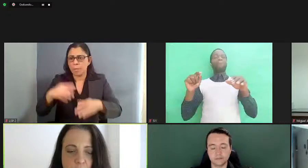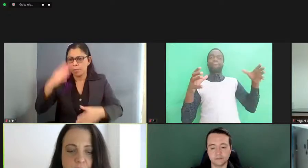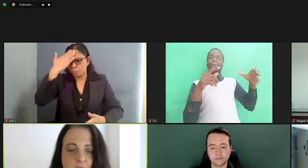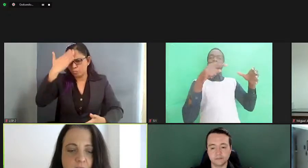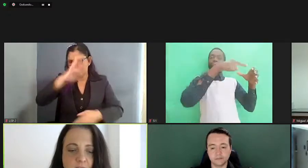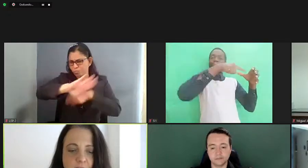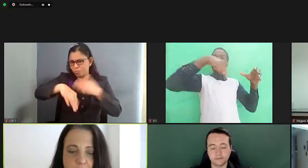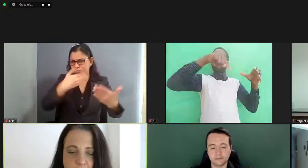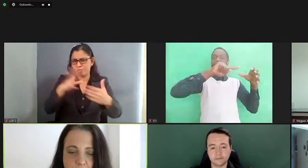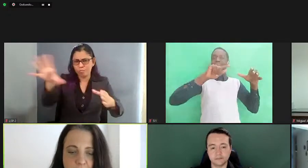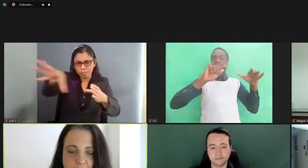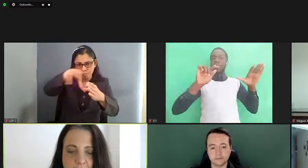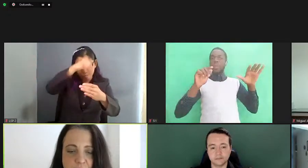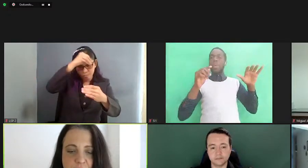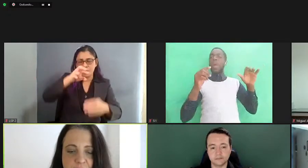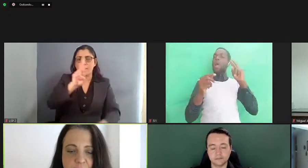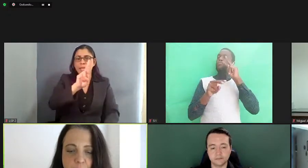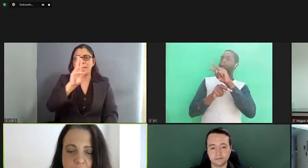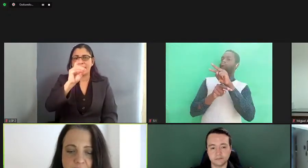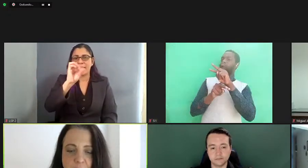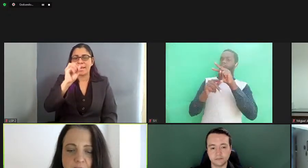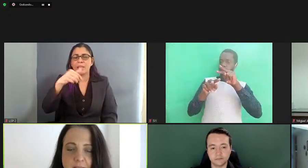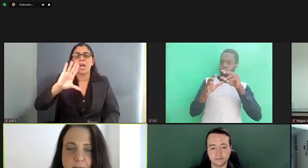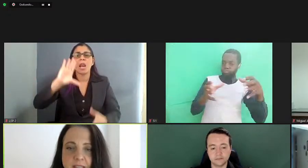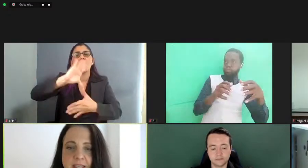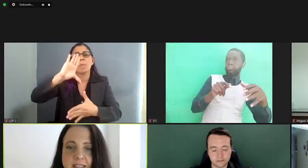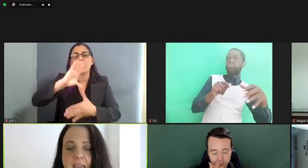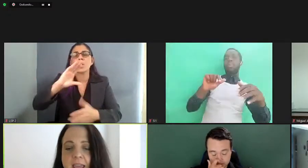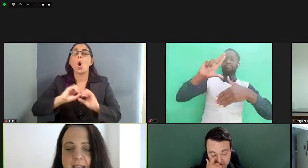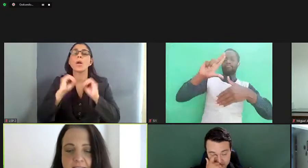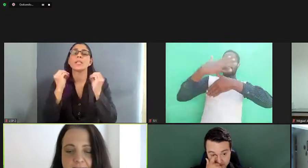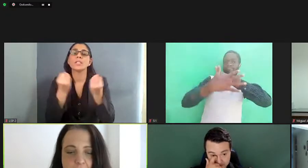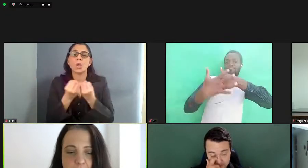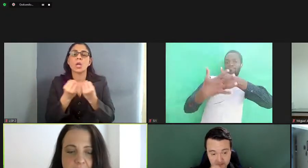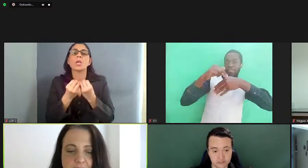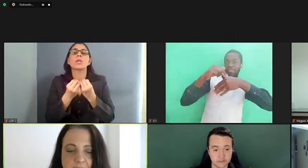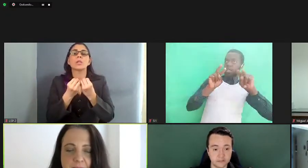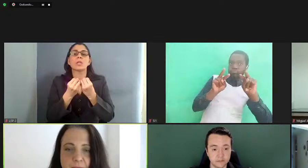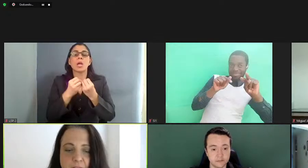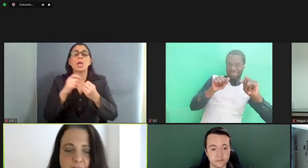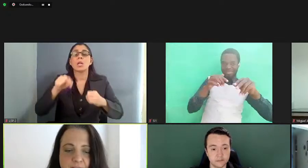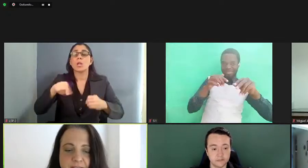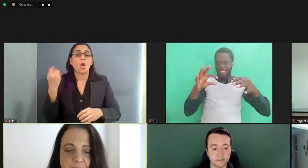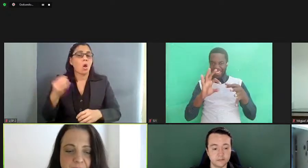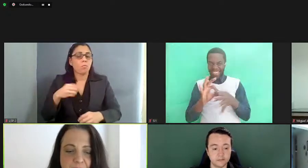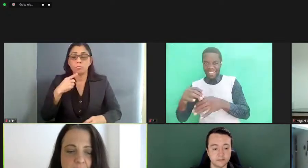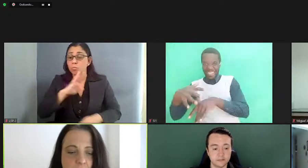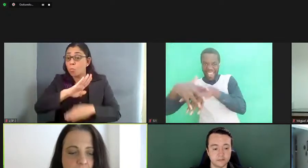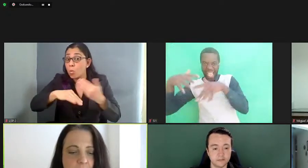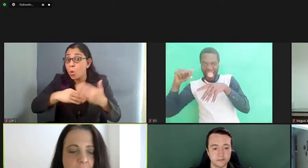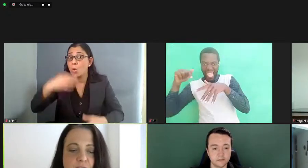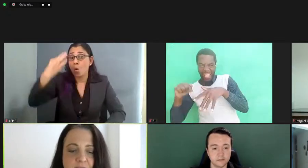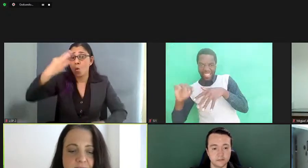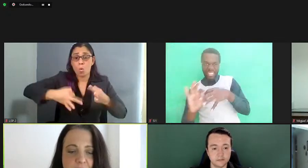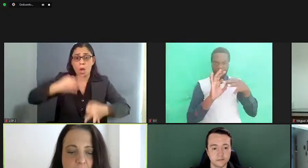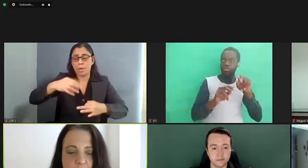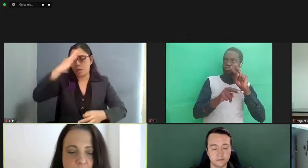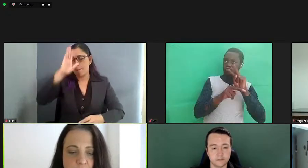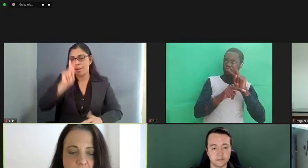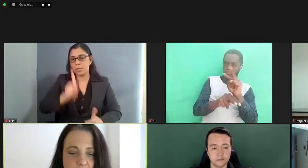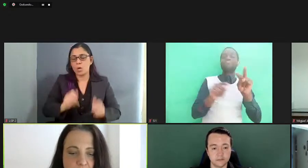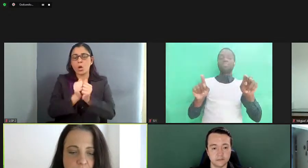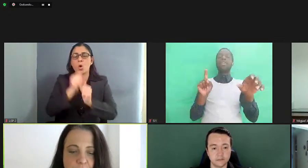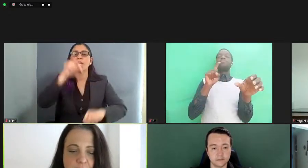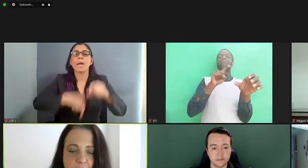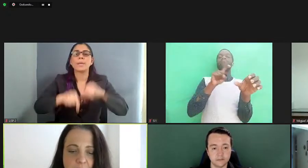network of non-governmental organizations for persons with disabilities and their families riadis she is the founder and